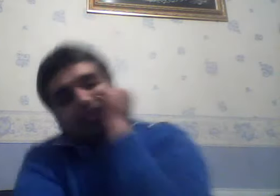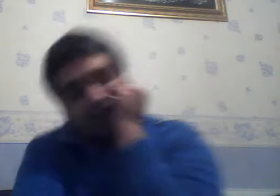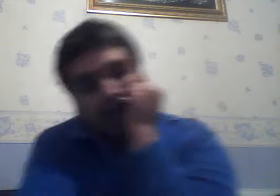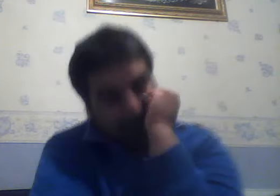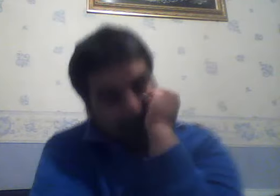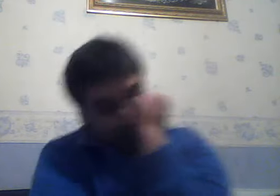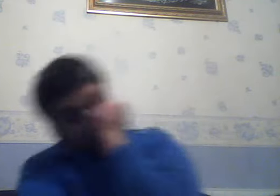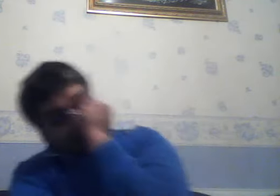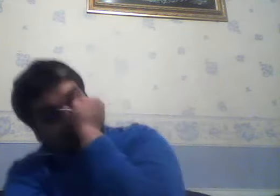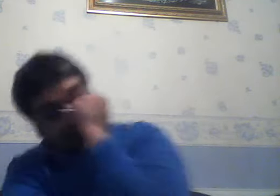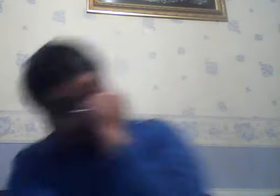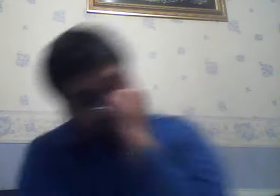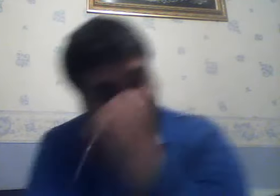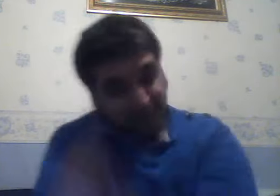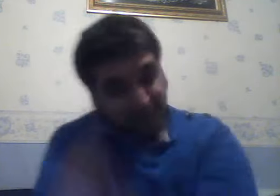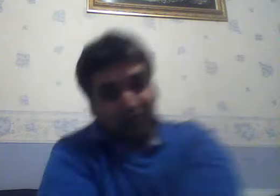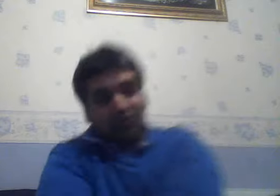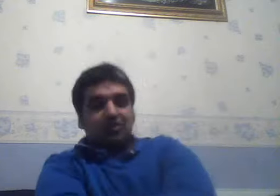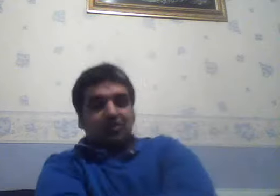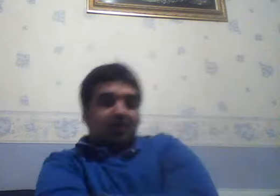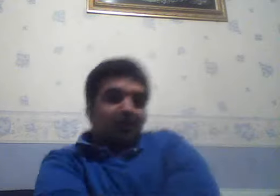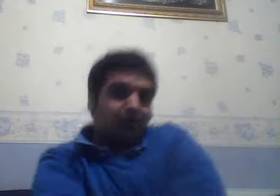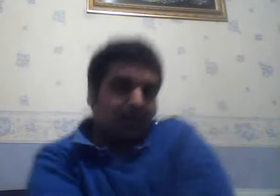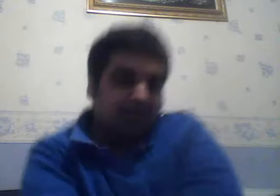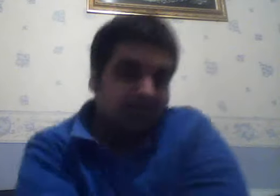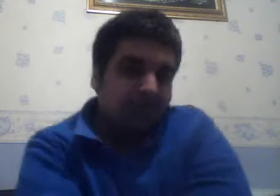Nah, I'm alright, man. Thanks for your concern anyway.